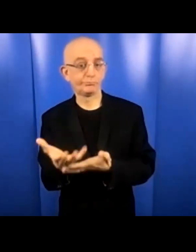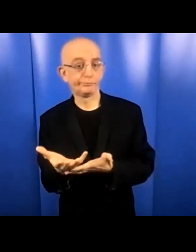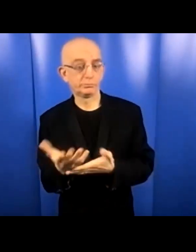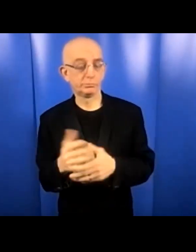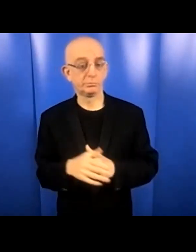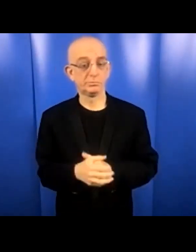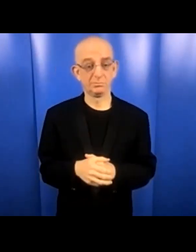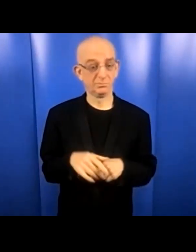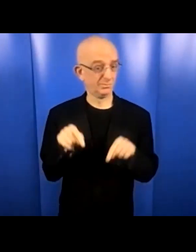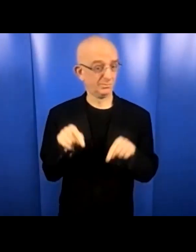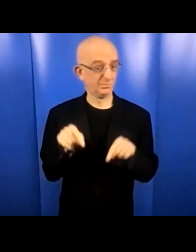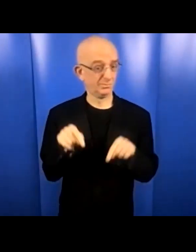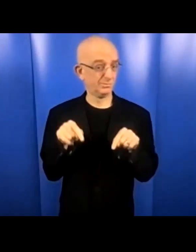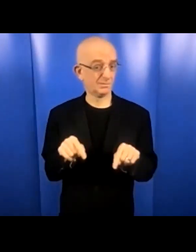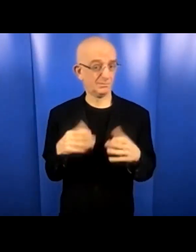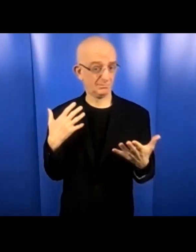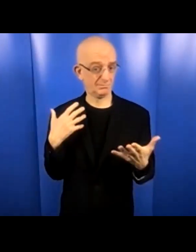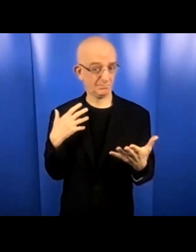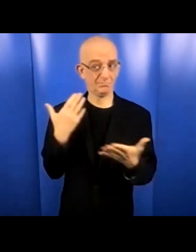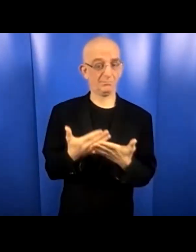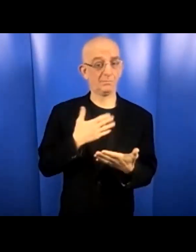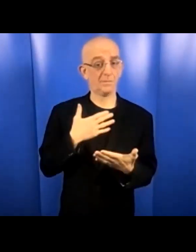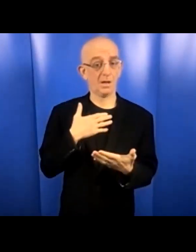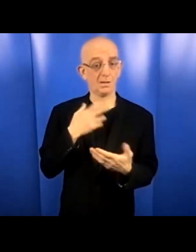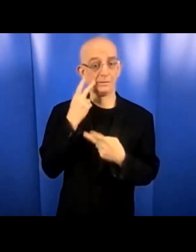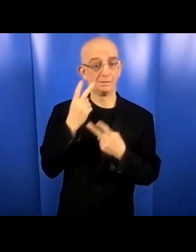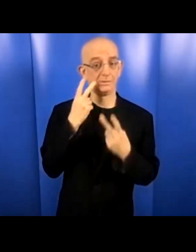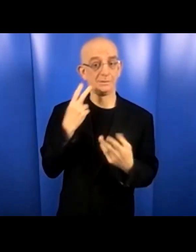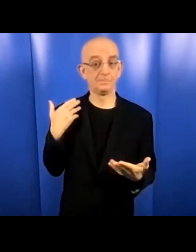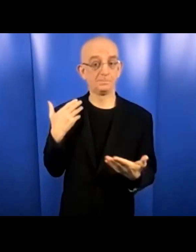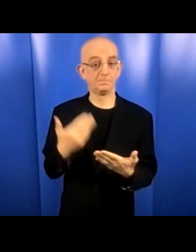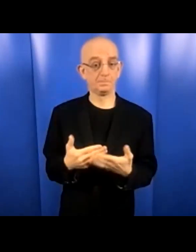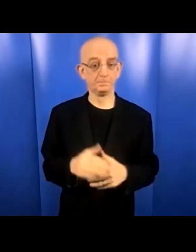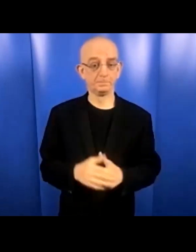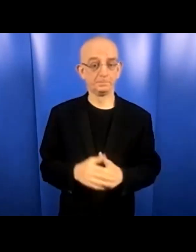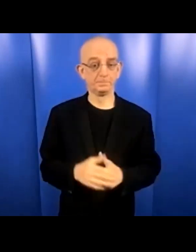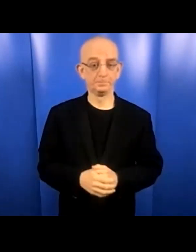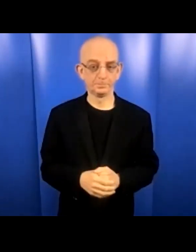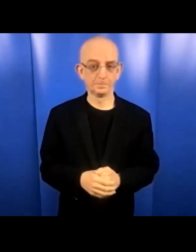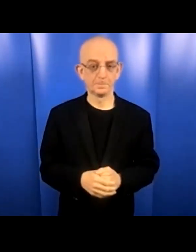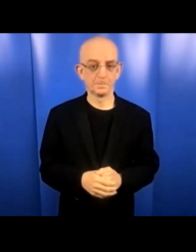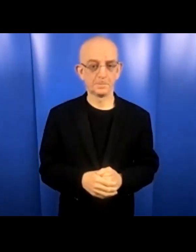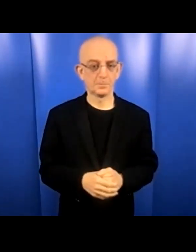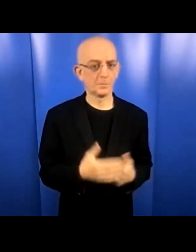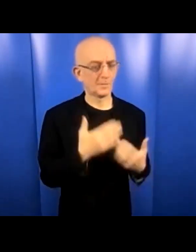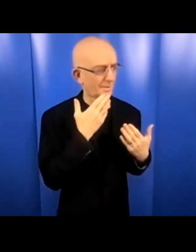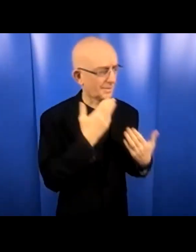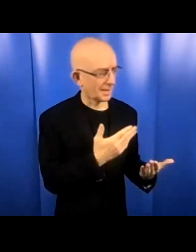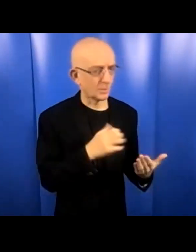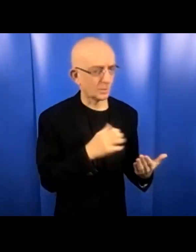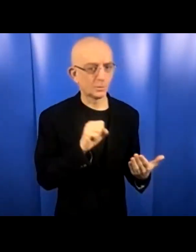for now. Thank you. Thank you very much, Seta, for these experiences,